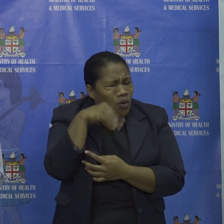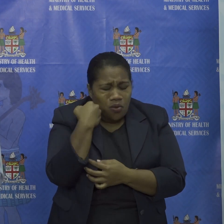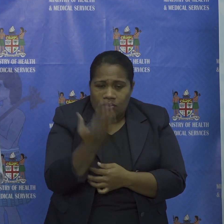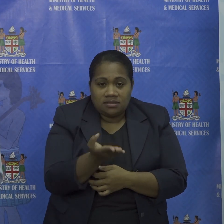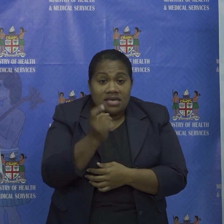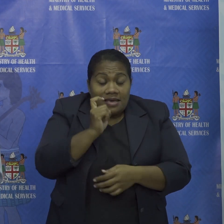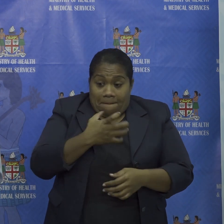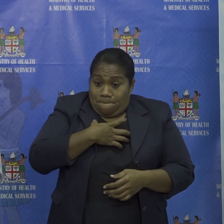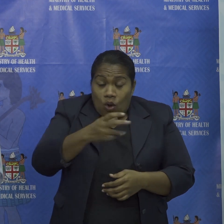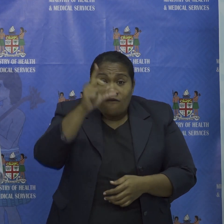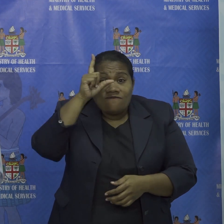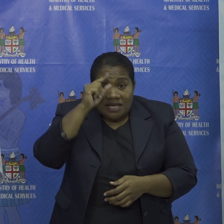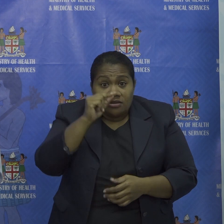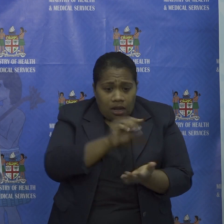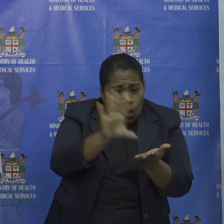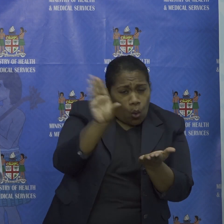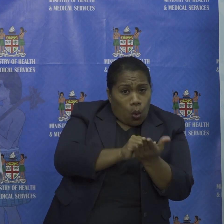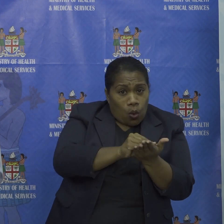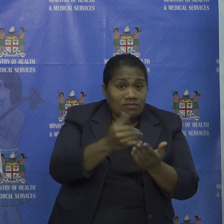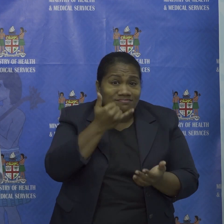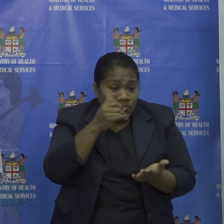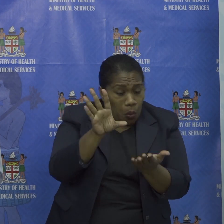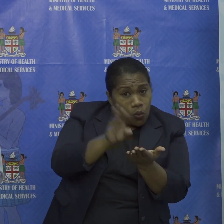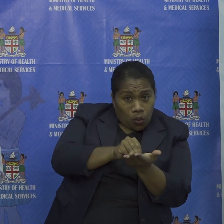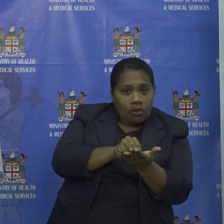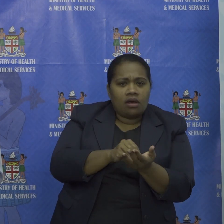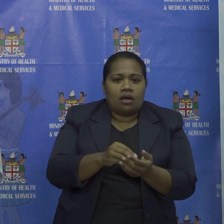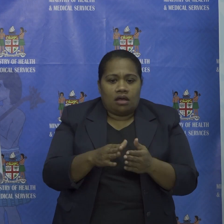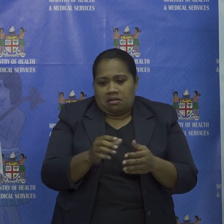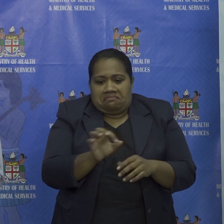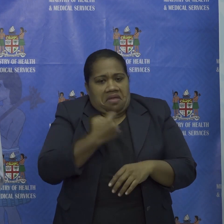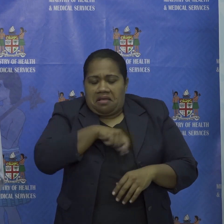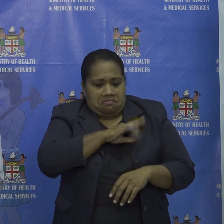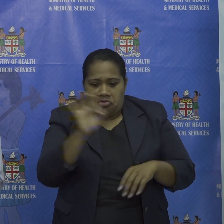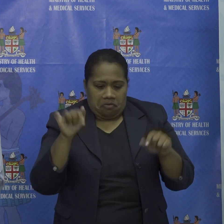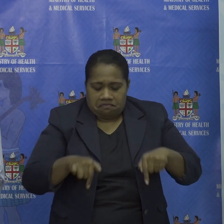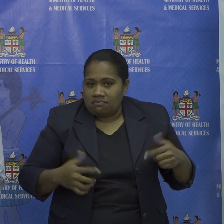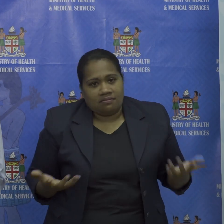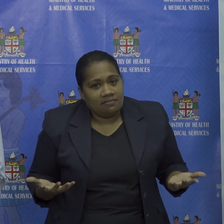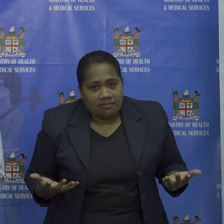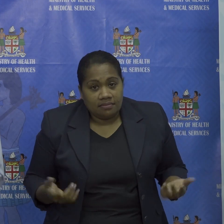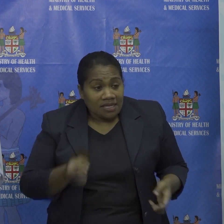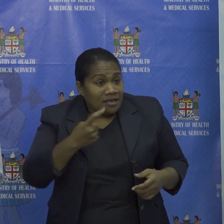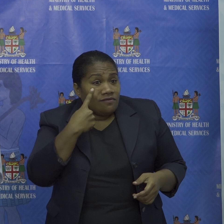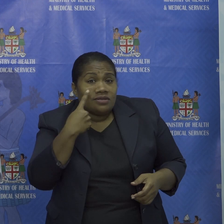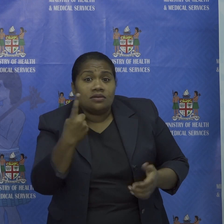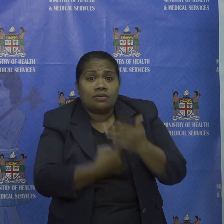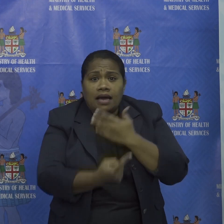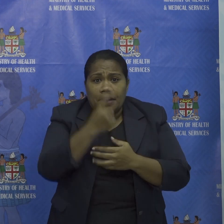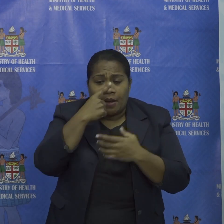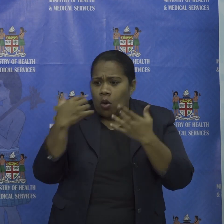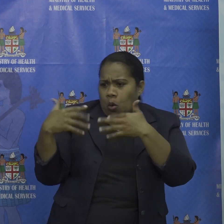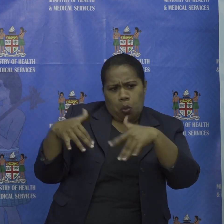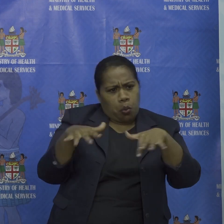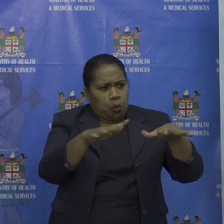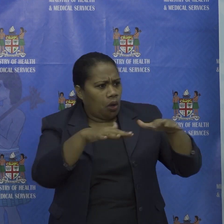Care Fiji app from the start, we wouldn't be in the position that we are in today. If we see gatherings or large numbers of people moving about elsewhere in Fiji, we